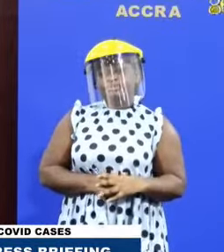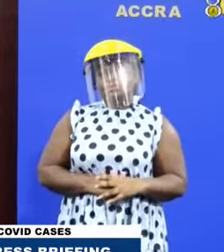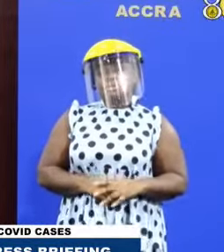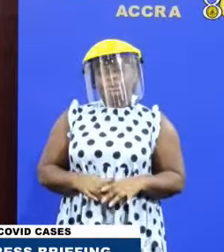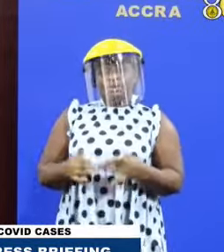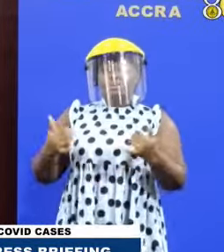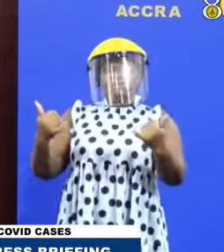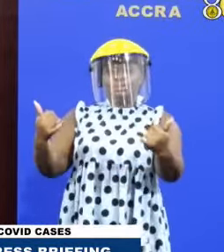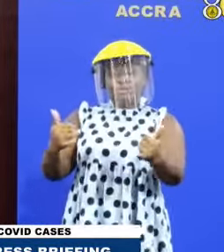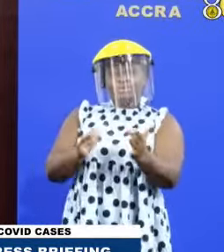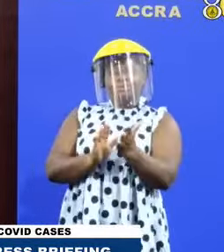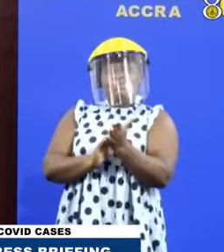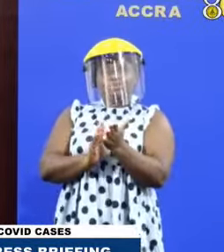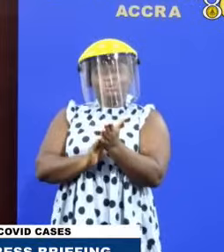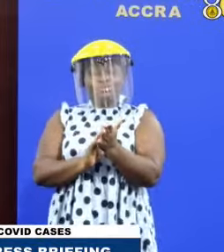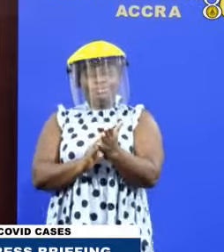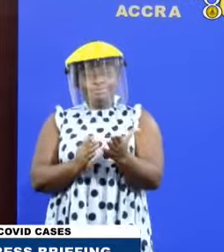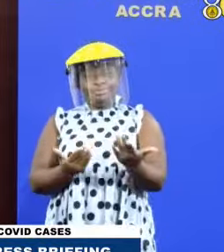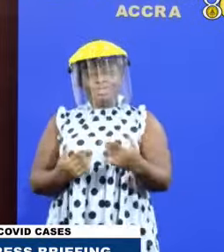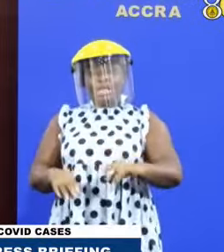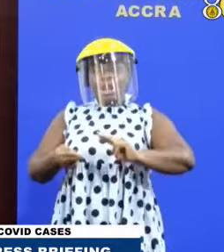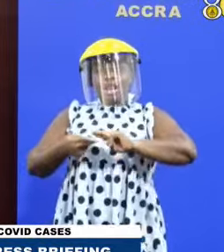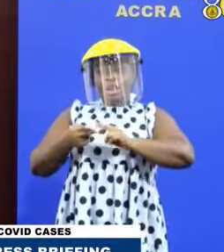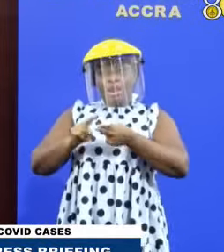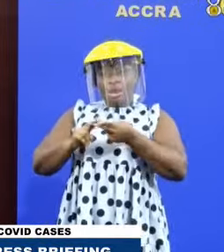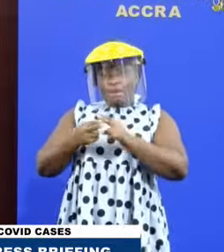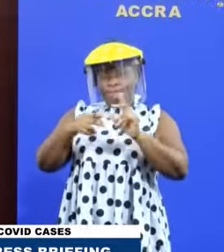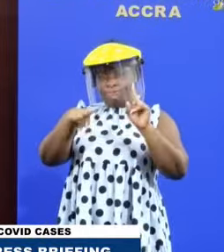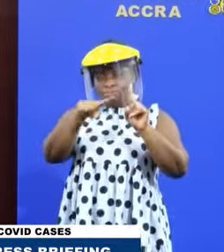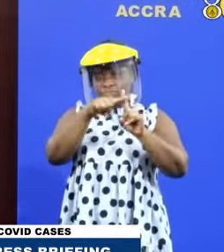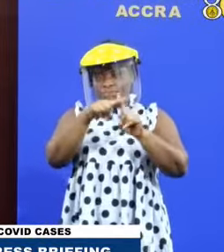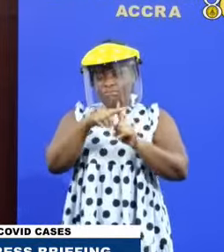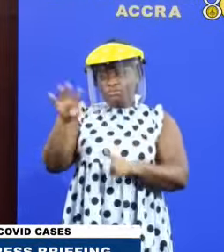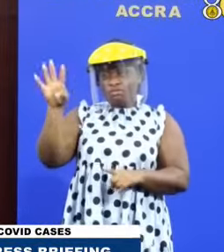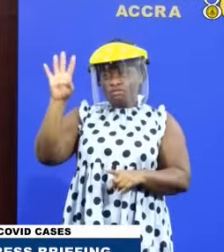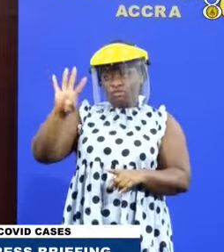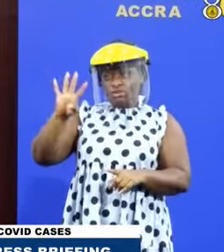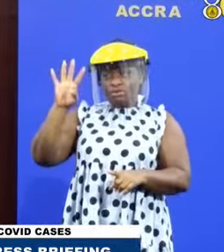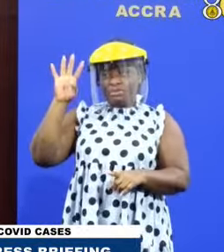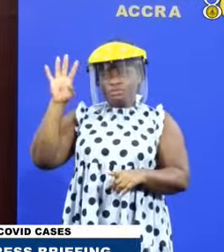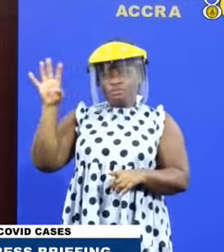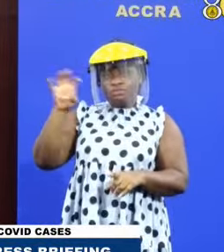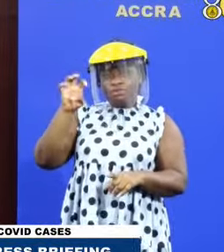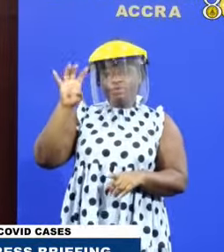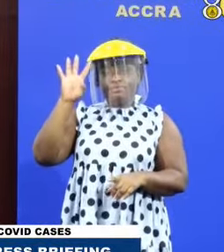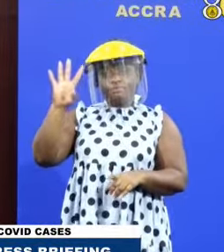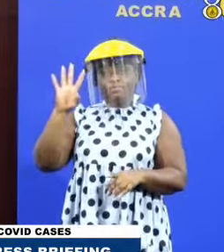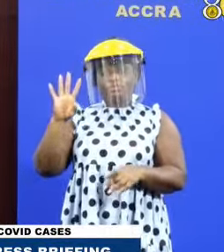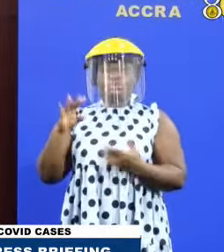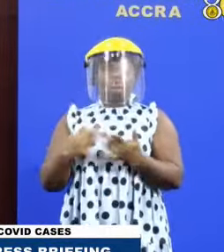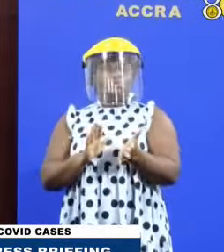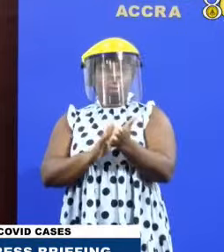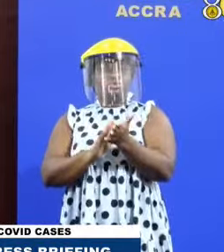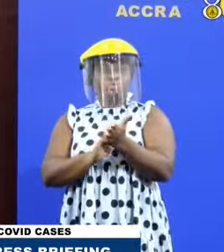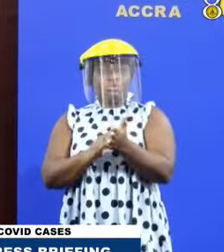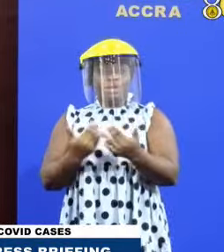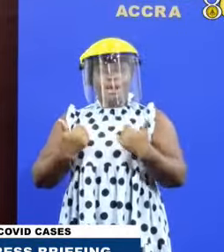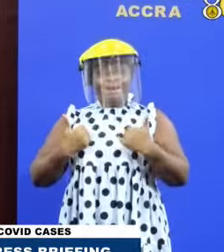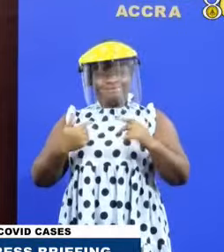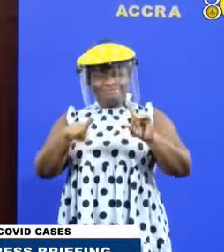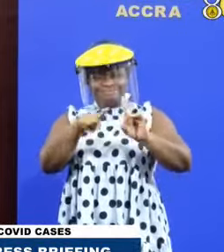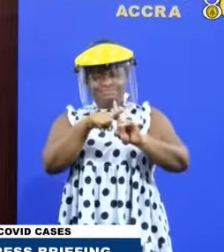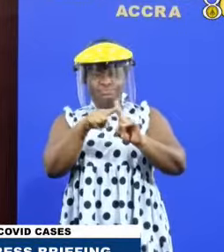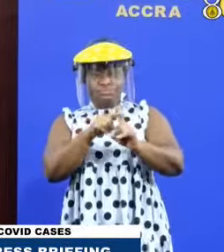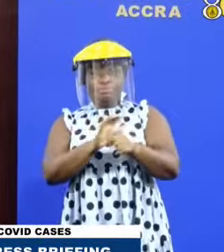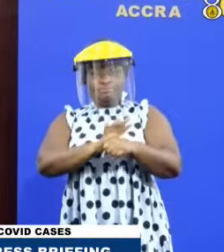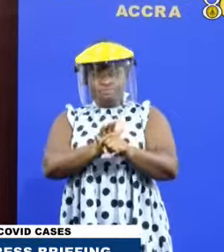For the schools, the total number, 404 schools have recorded cases, which is an increase over the